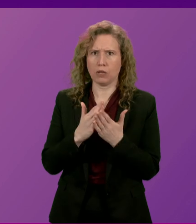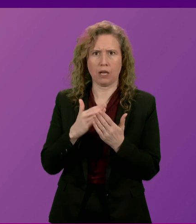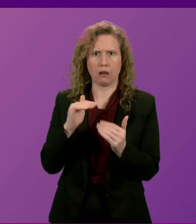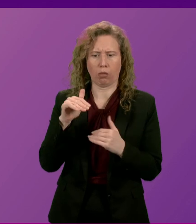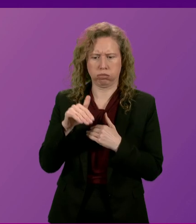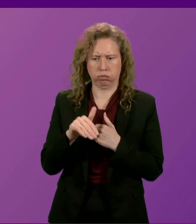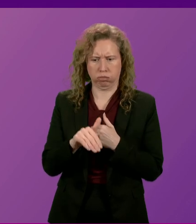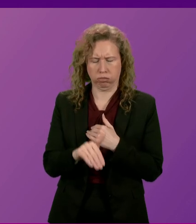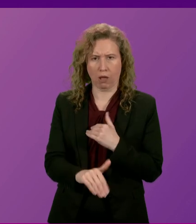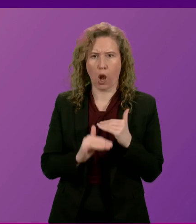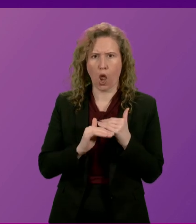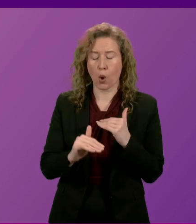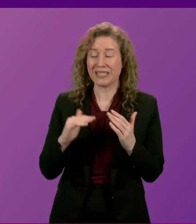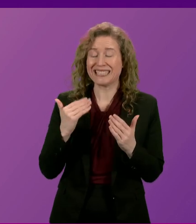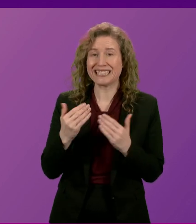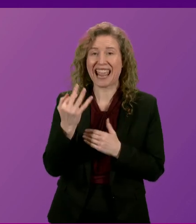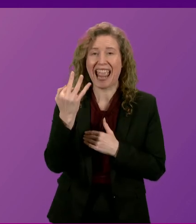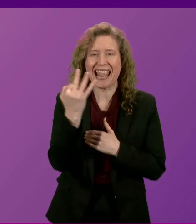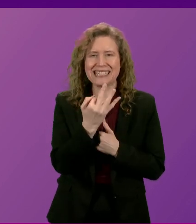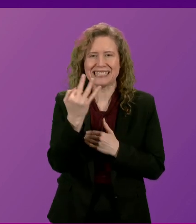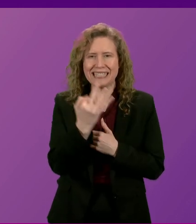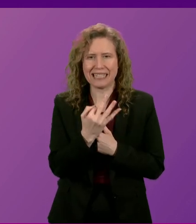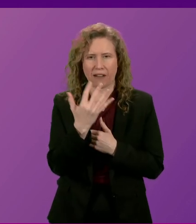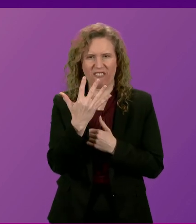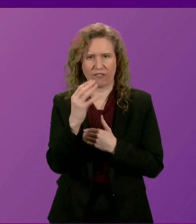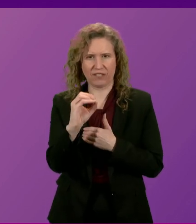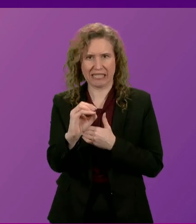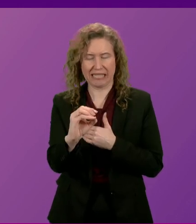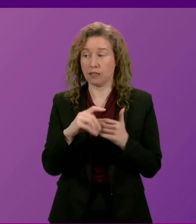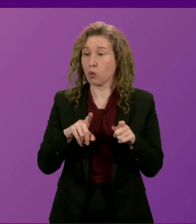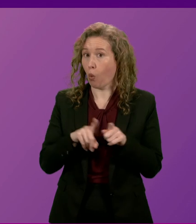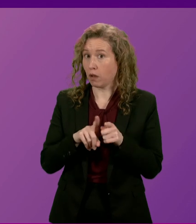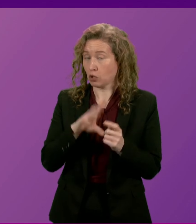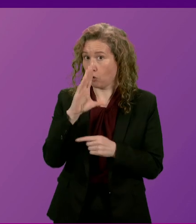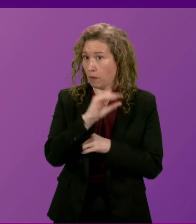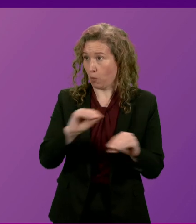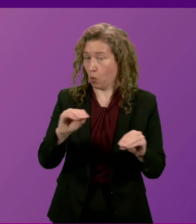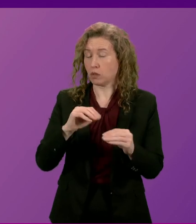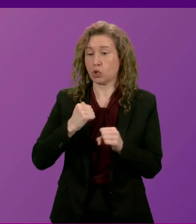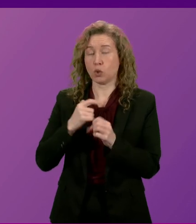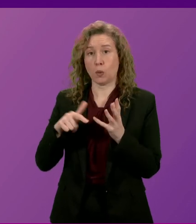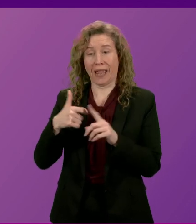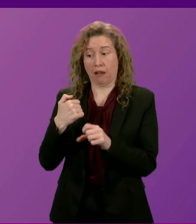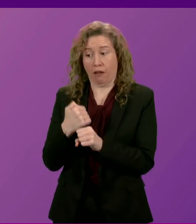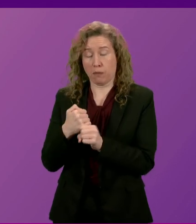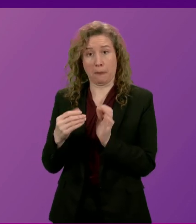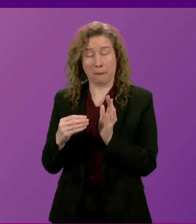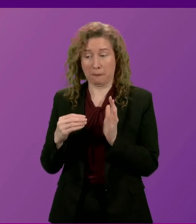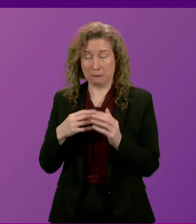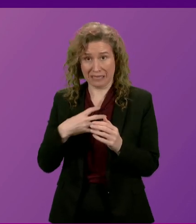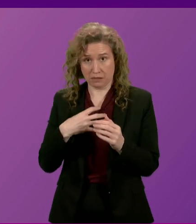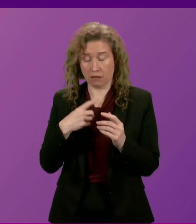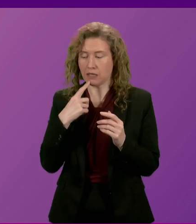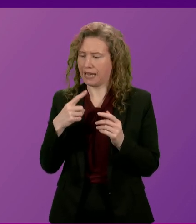level since 1850. It's also been reported that UK government ministers have been asked to model cuts to their